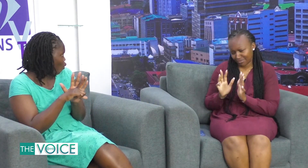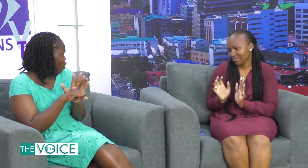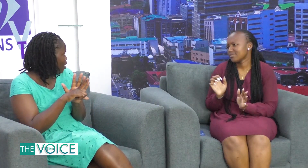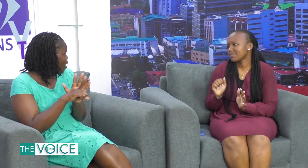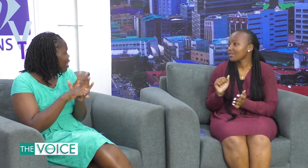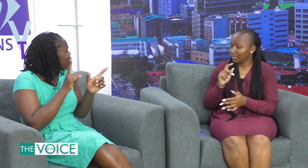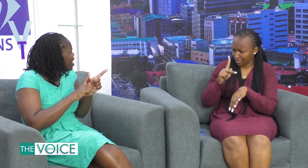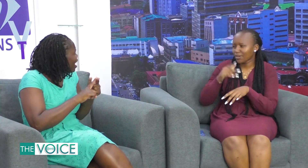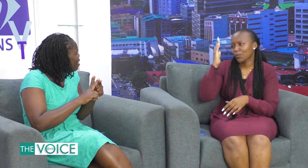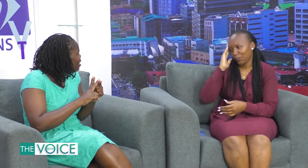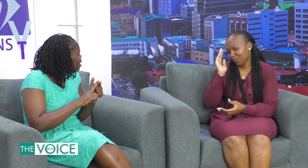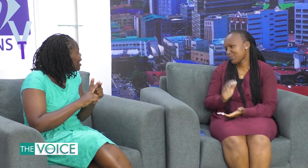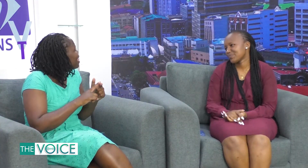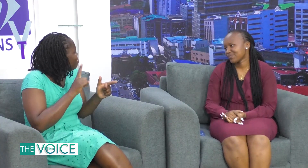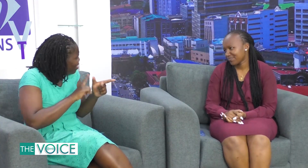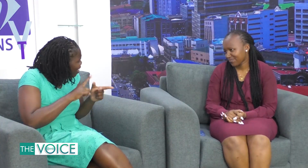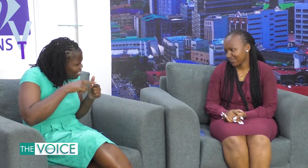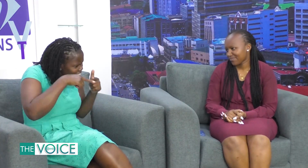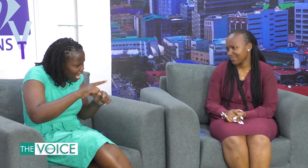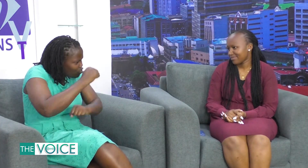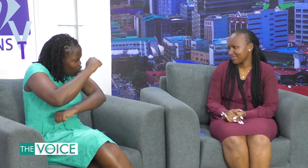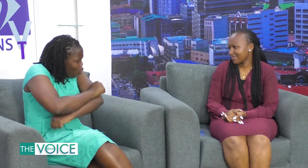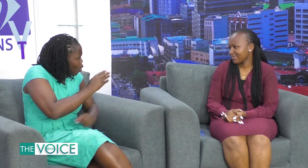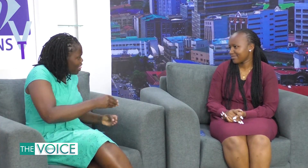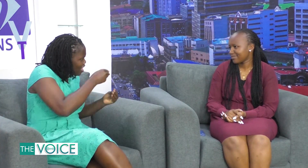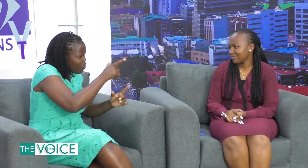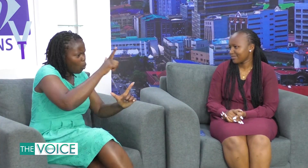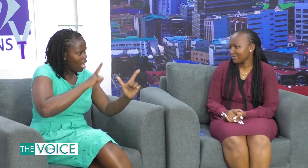So before you joined the university, you wanted to do law. Yes. Then